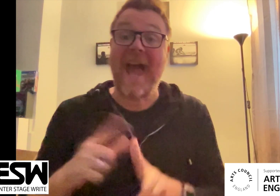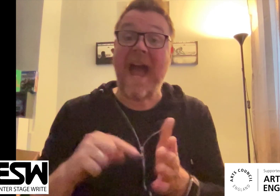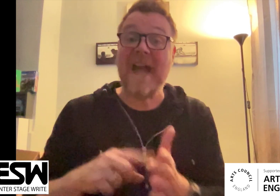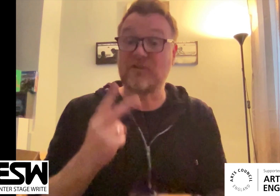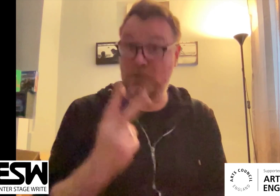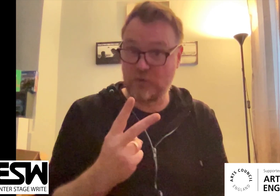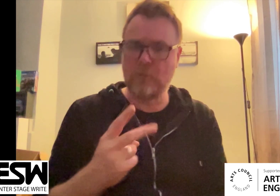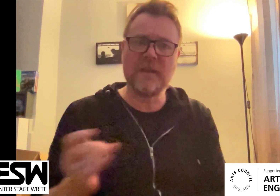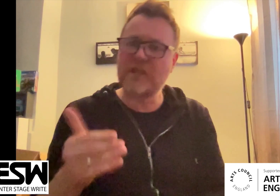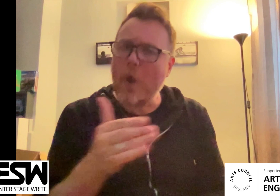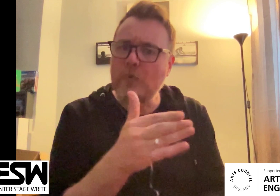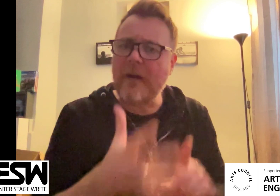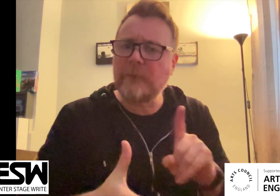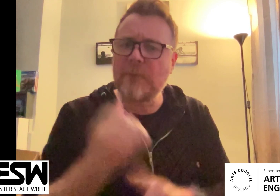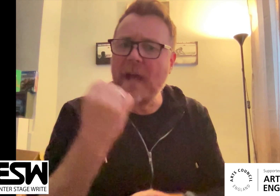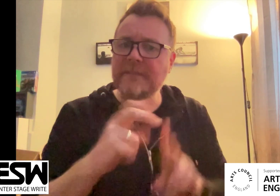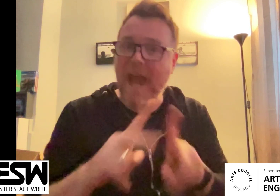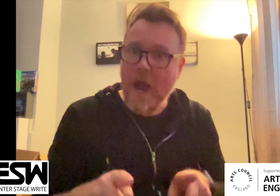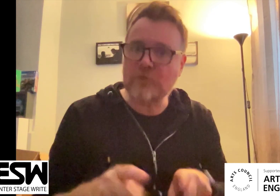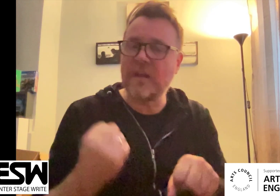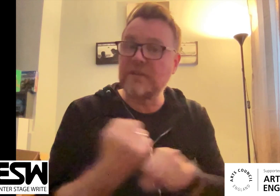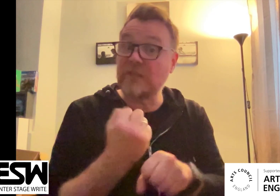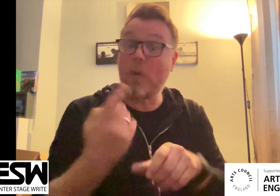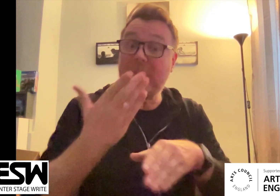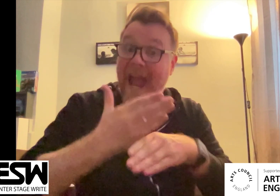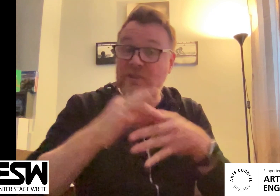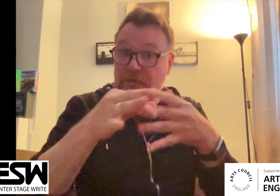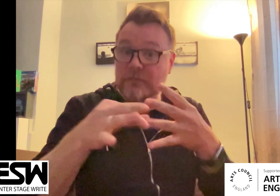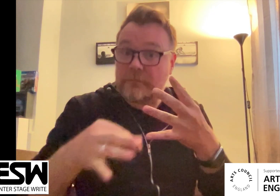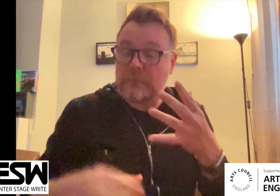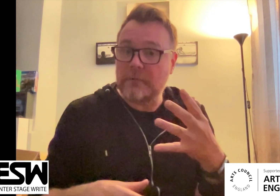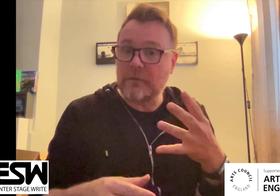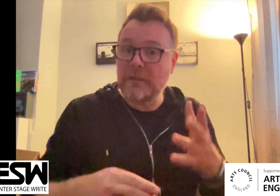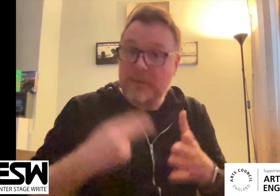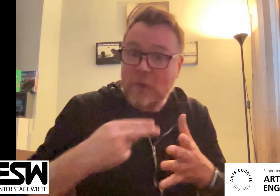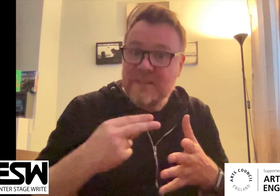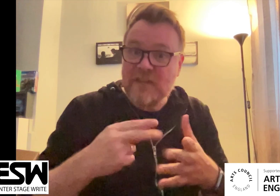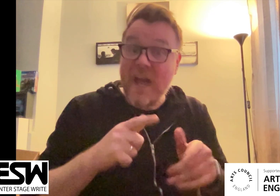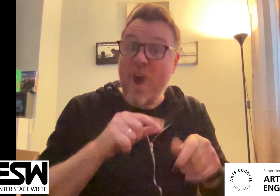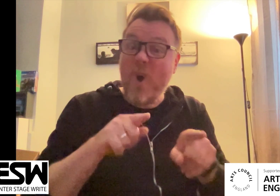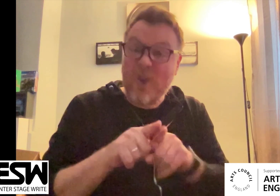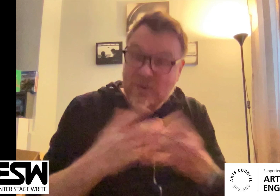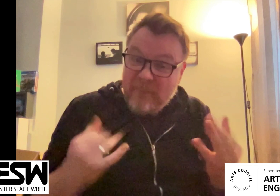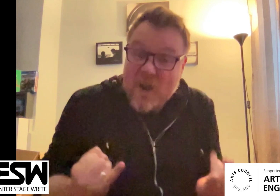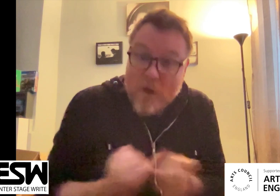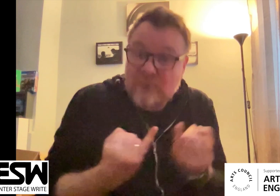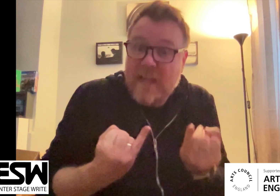Act 2 is the adventure. Finding the house, doing all the activities, eating the porridge, and also the